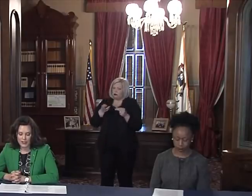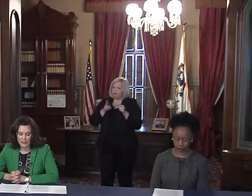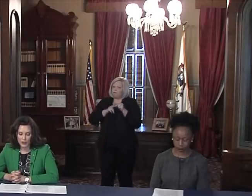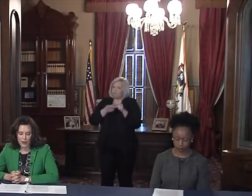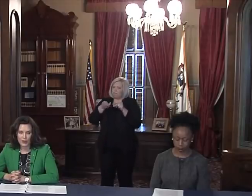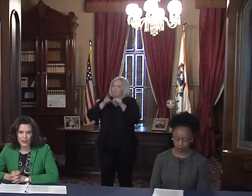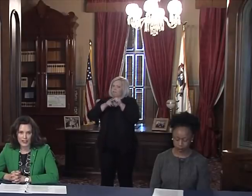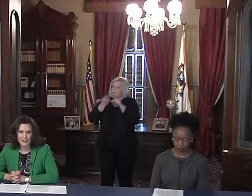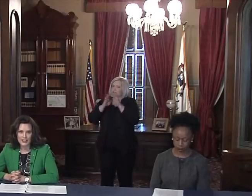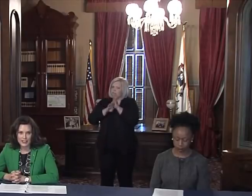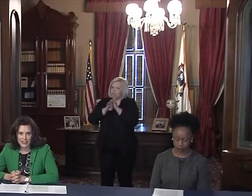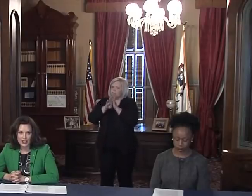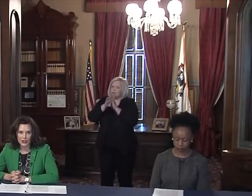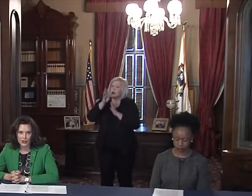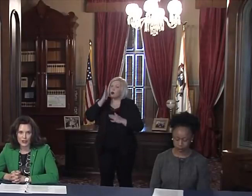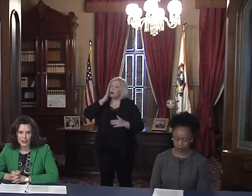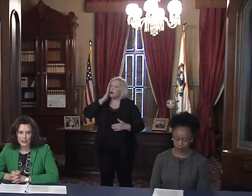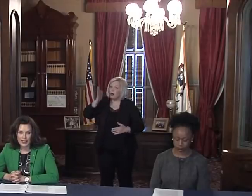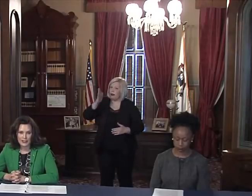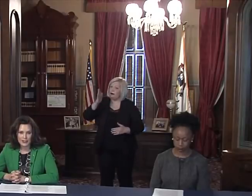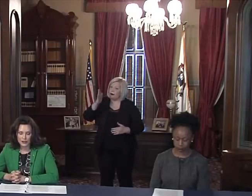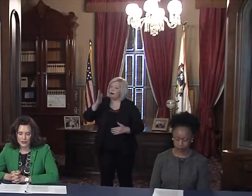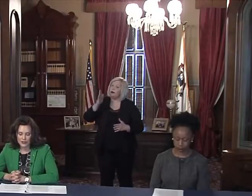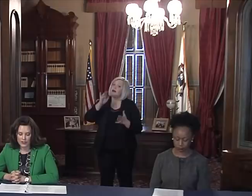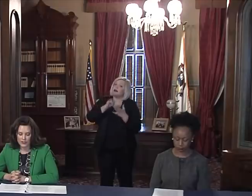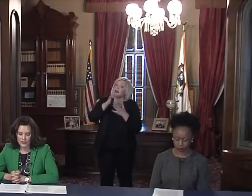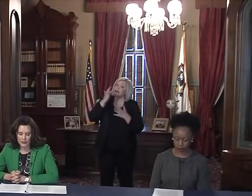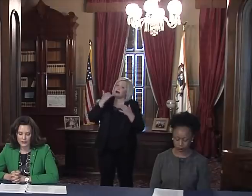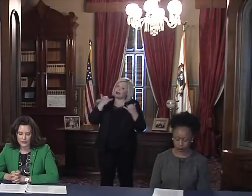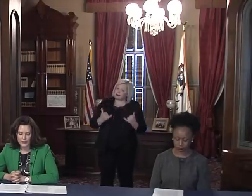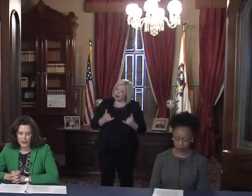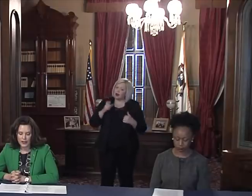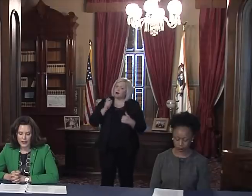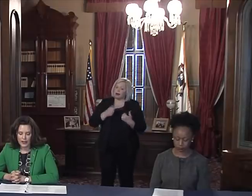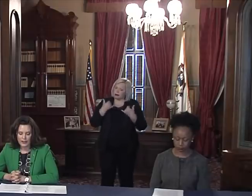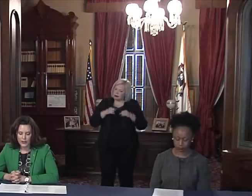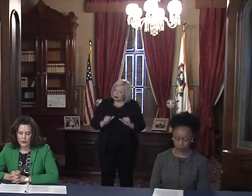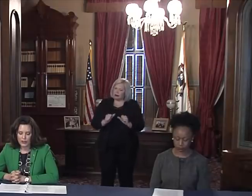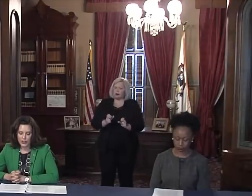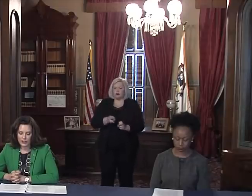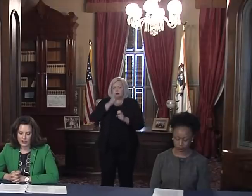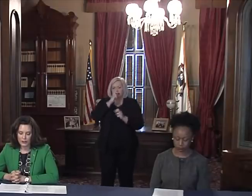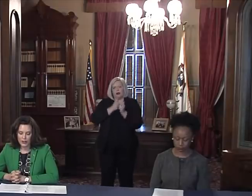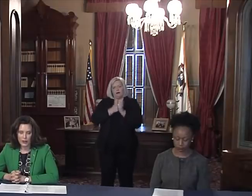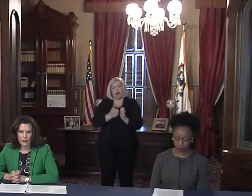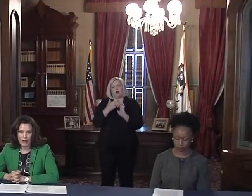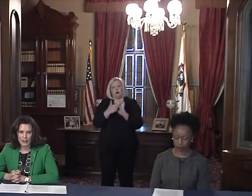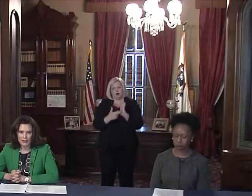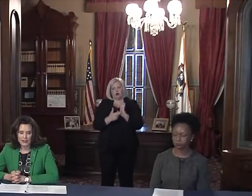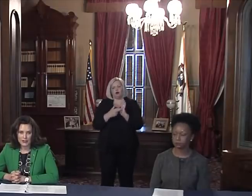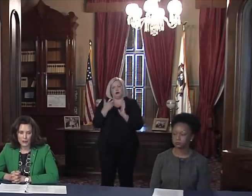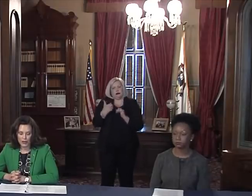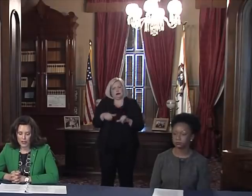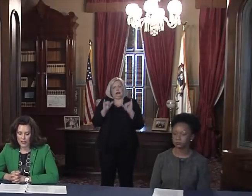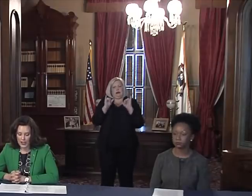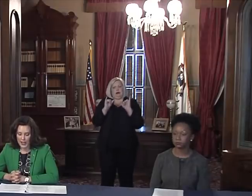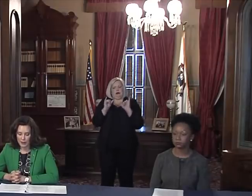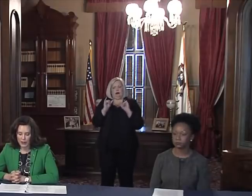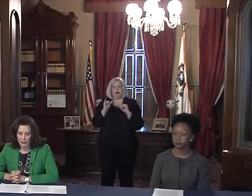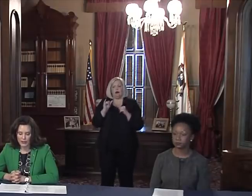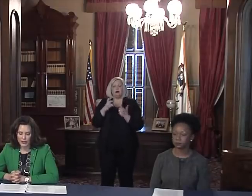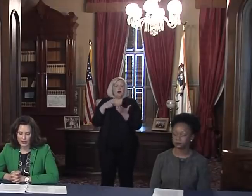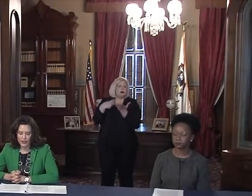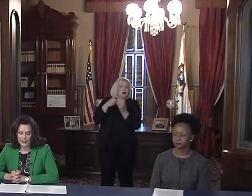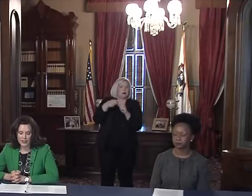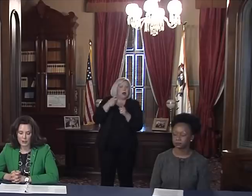that's precisely why we've got to continue taking this so seriously. So I want to talk a little bit about models of what could